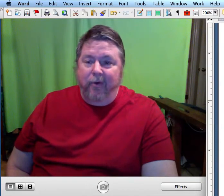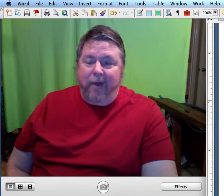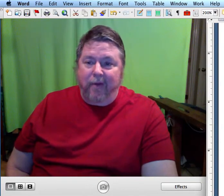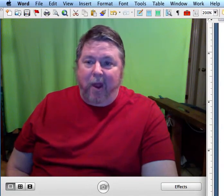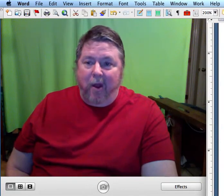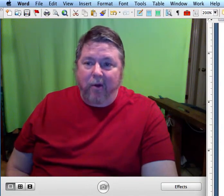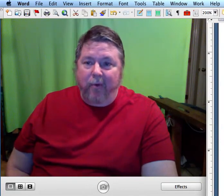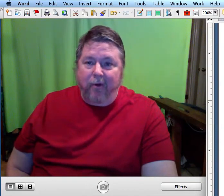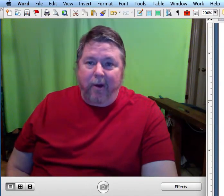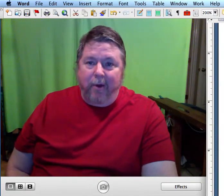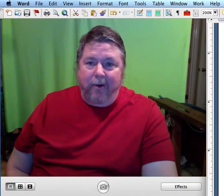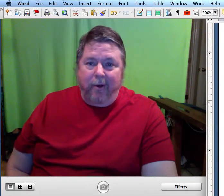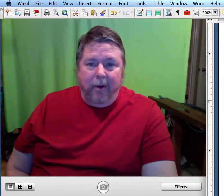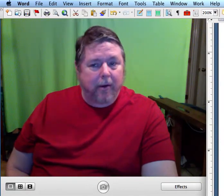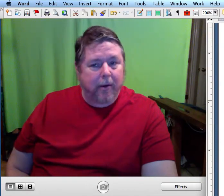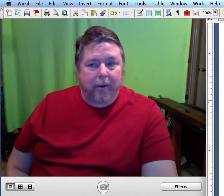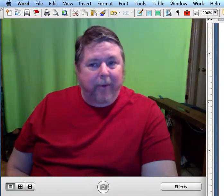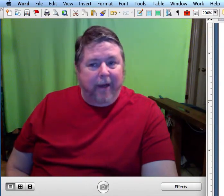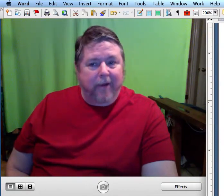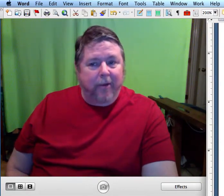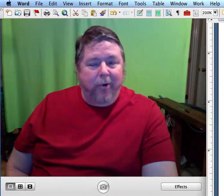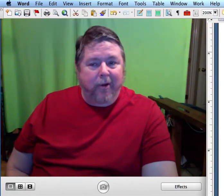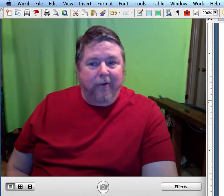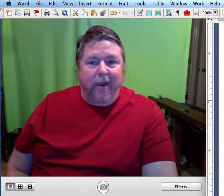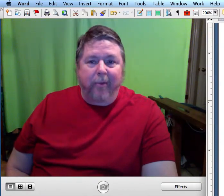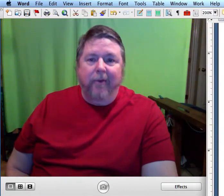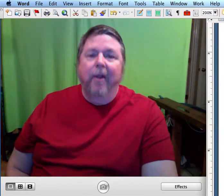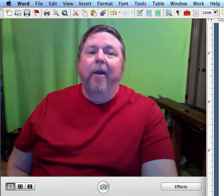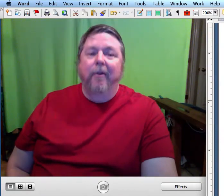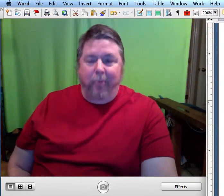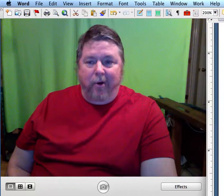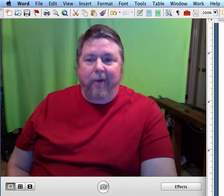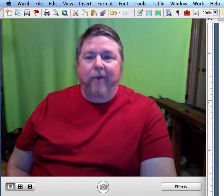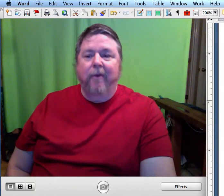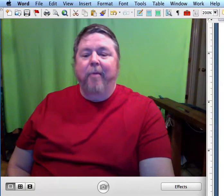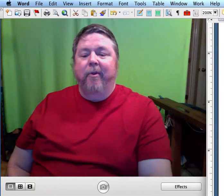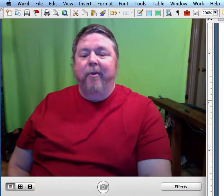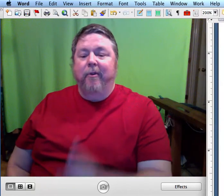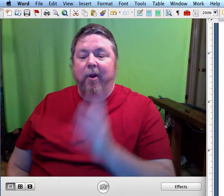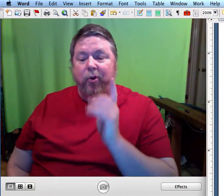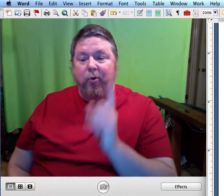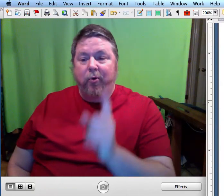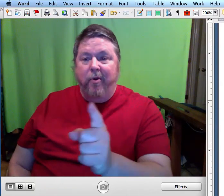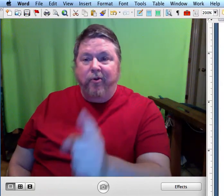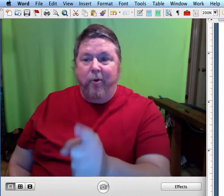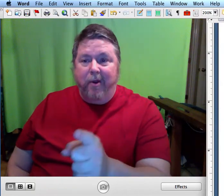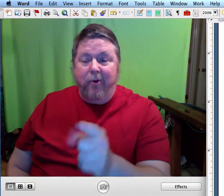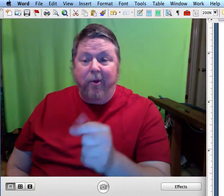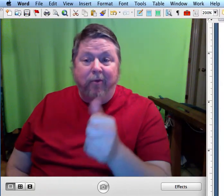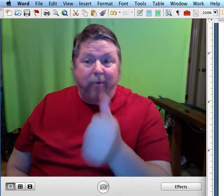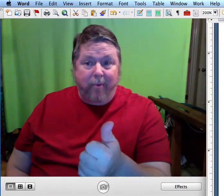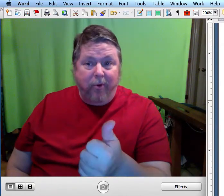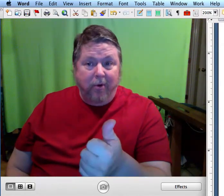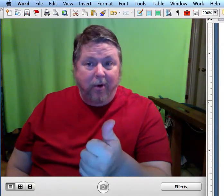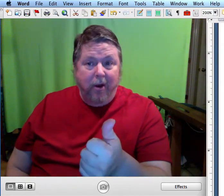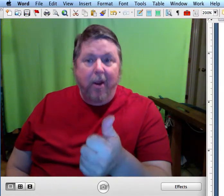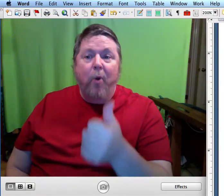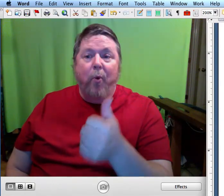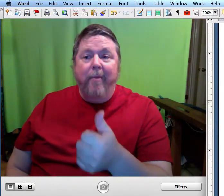you if that's the only way you're able to do it, but that's not the point of these assignments. The point of these assignments is that you show me that you can